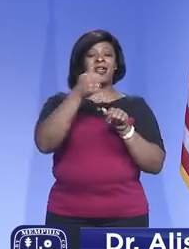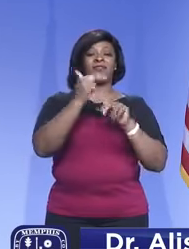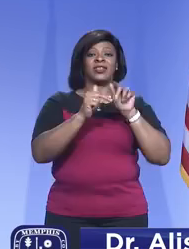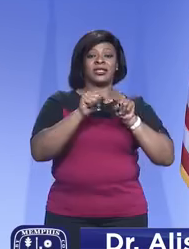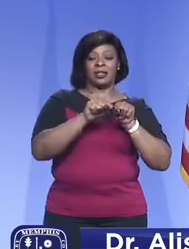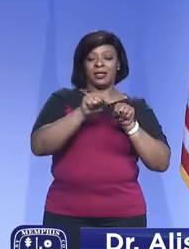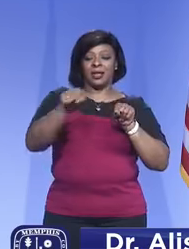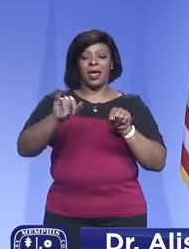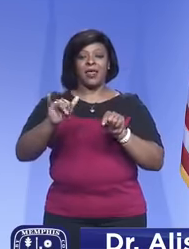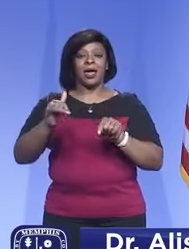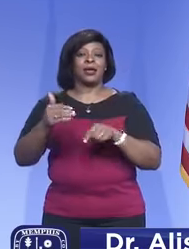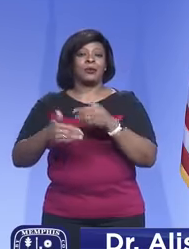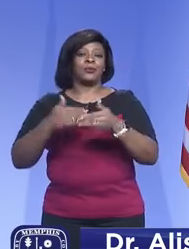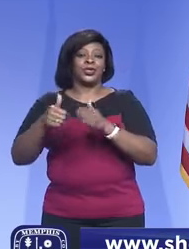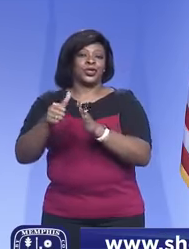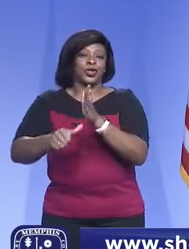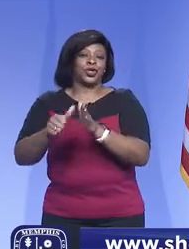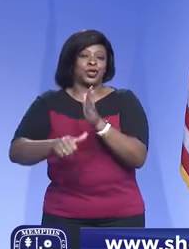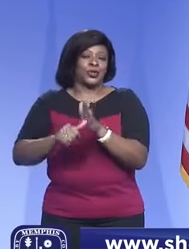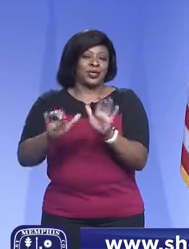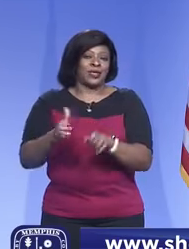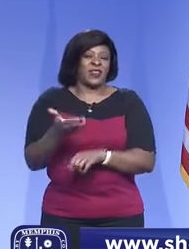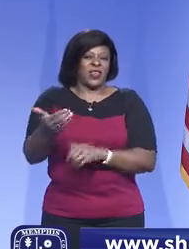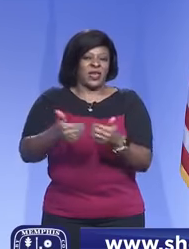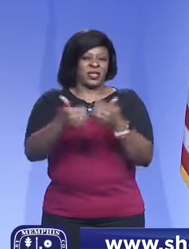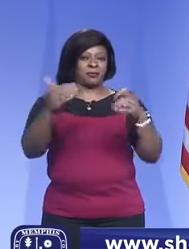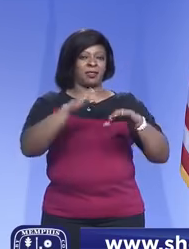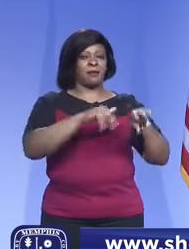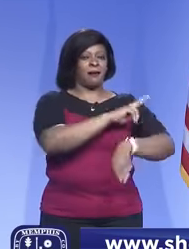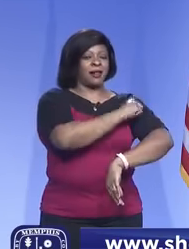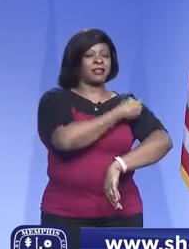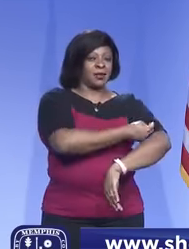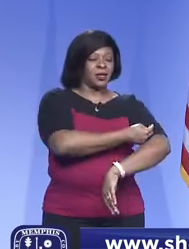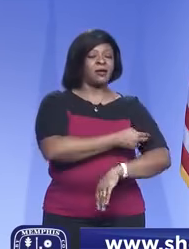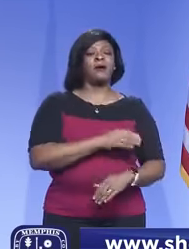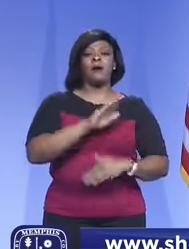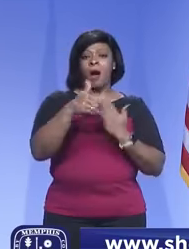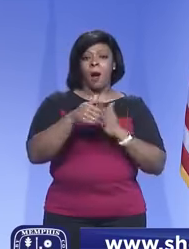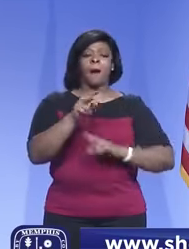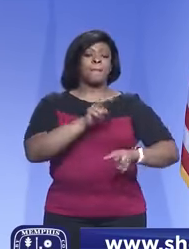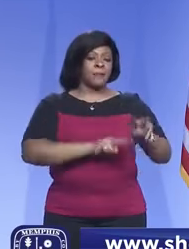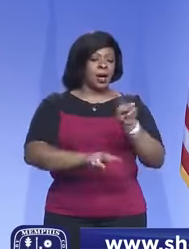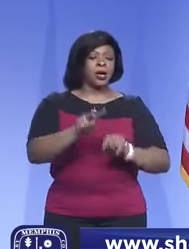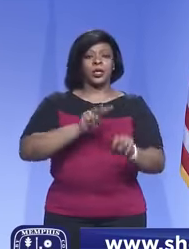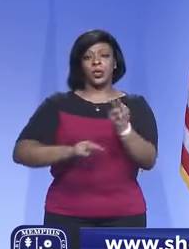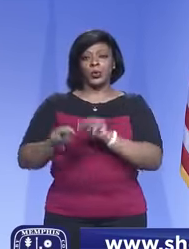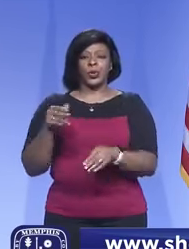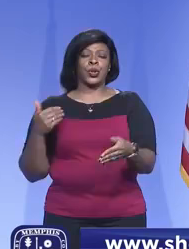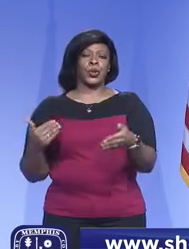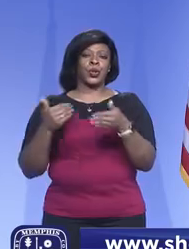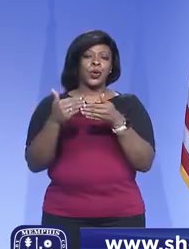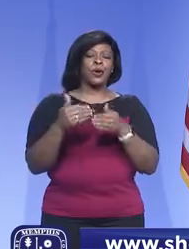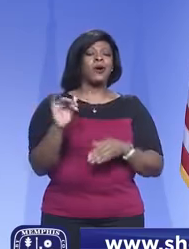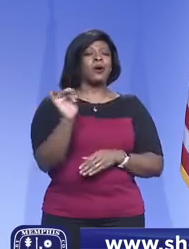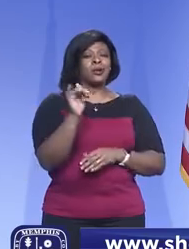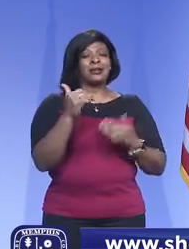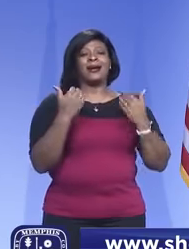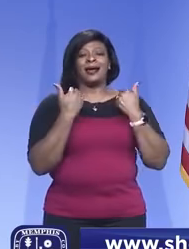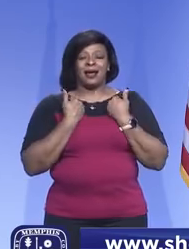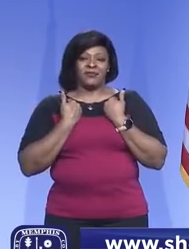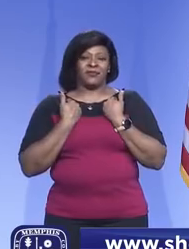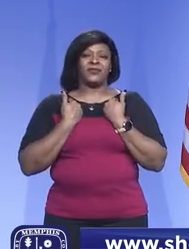facilities where the elective procedures are done there. They are all monitoring very closely. We're also